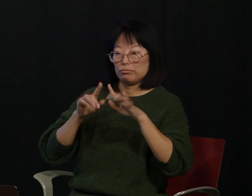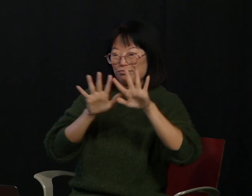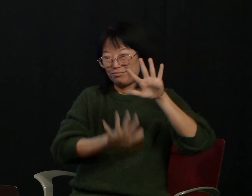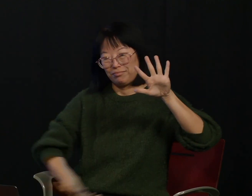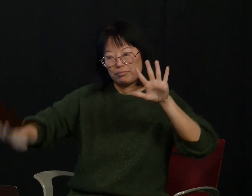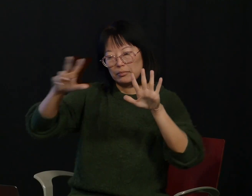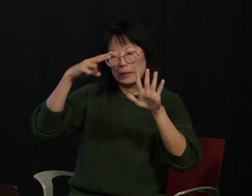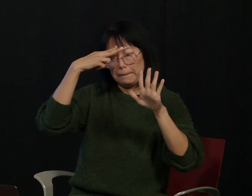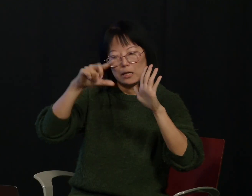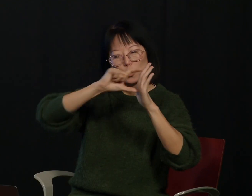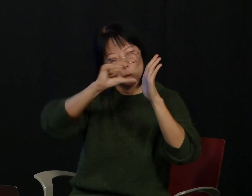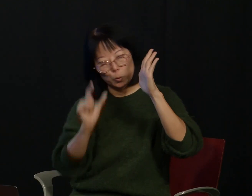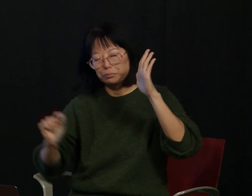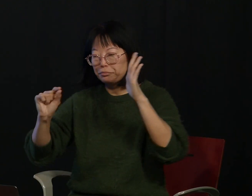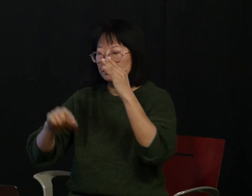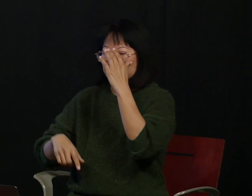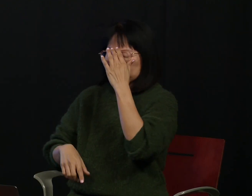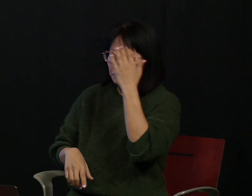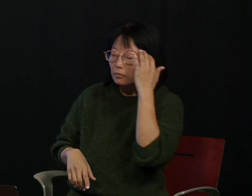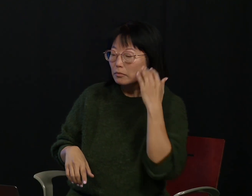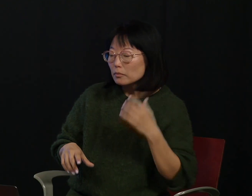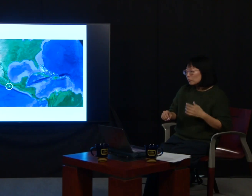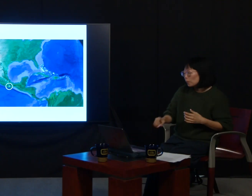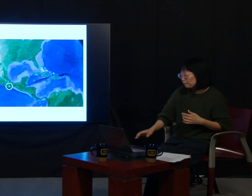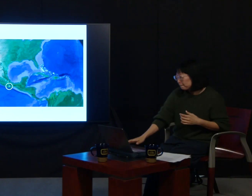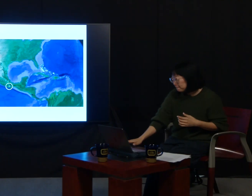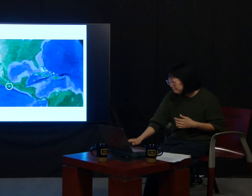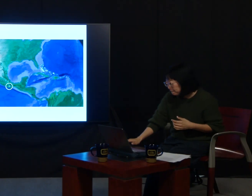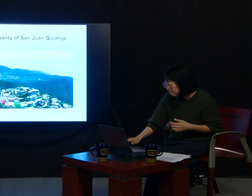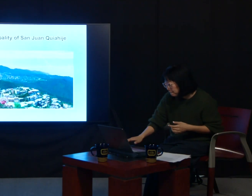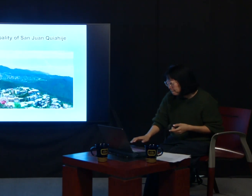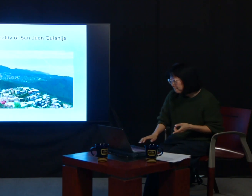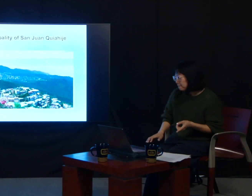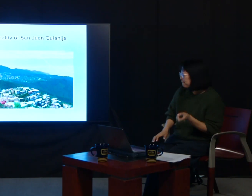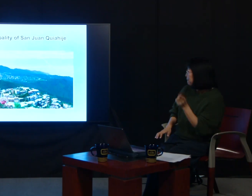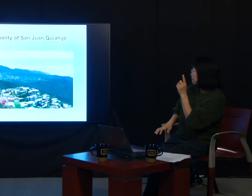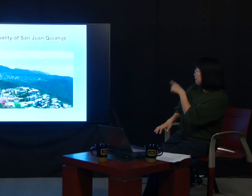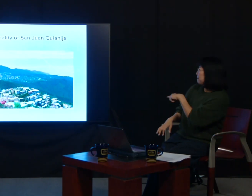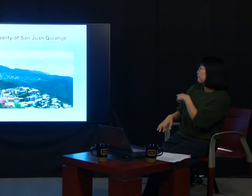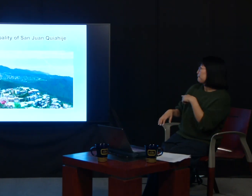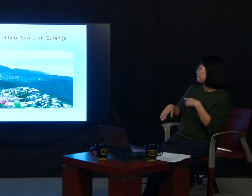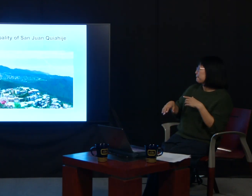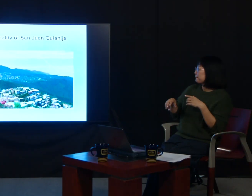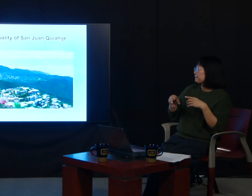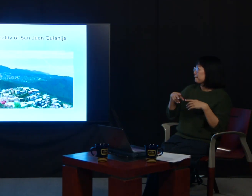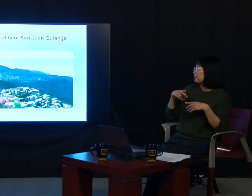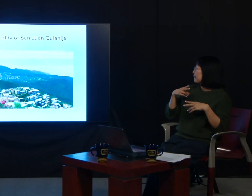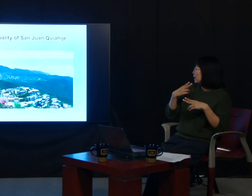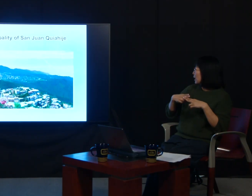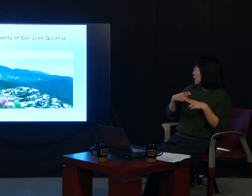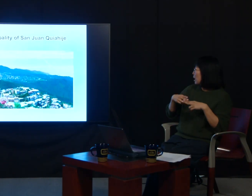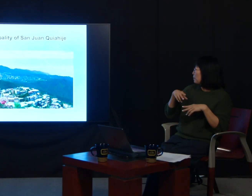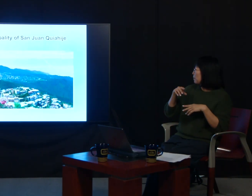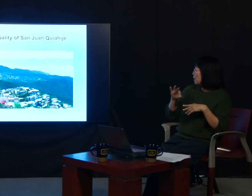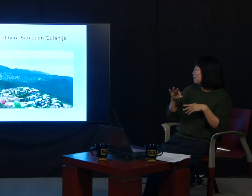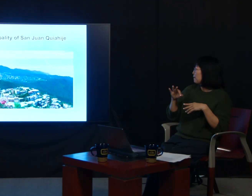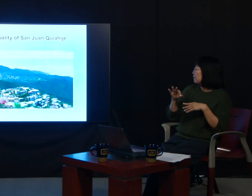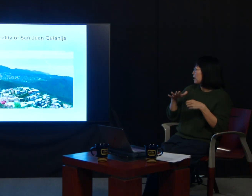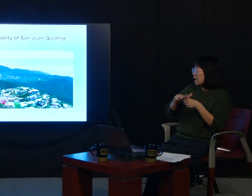compared to all of the rest of Mexico. But you can see where it's located here in the map. And this is an area of